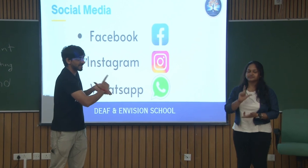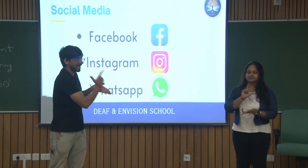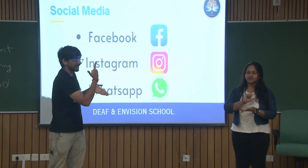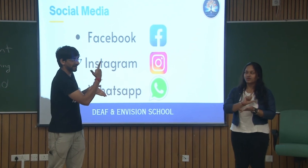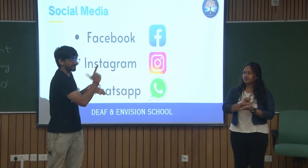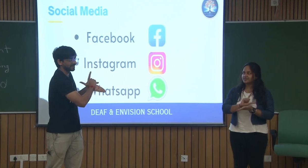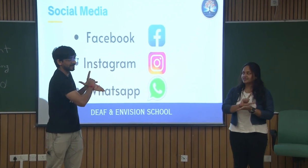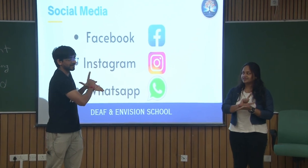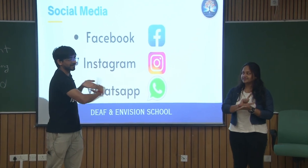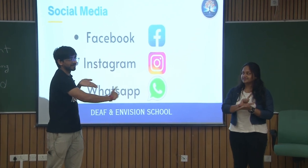leave, L.